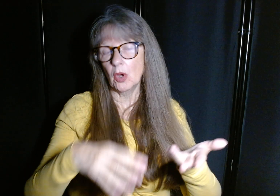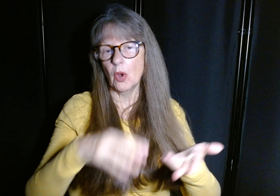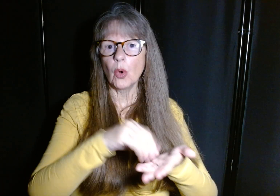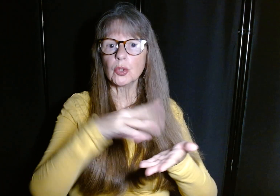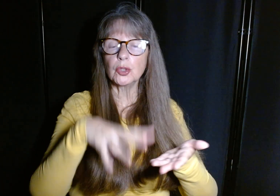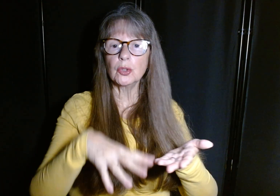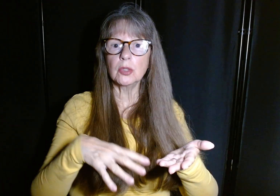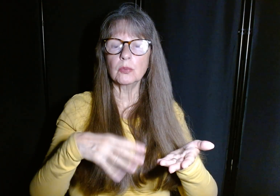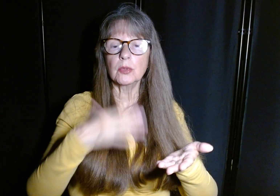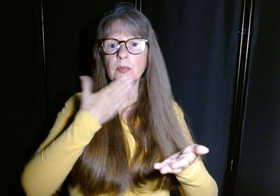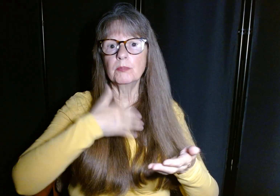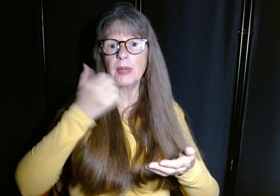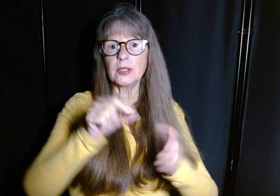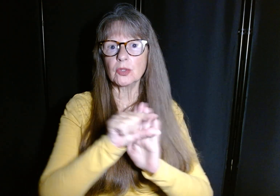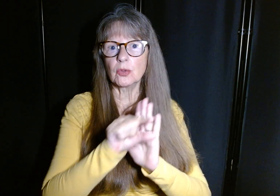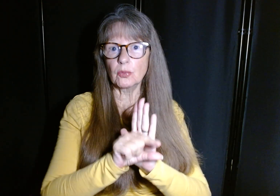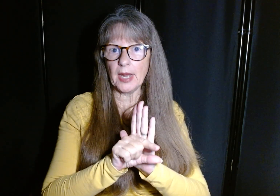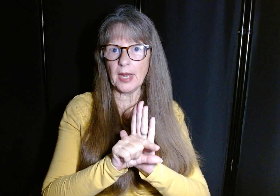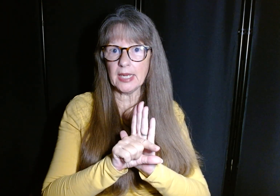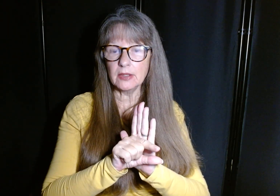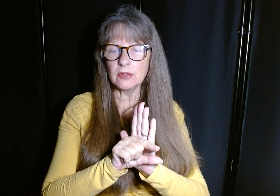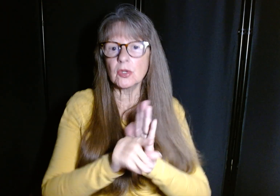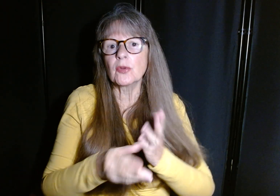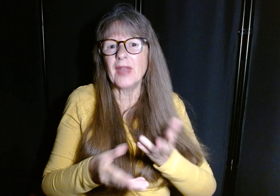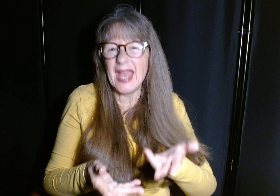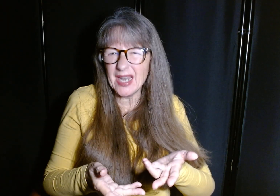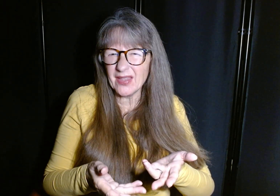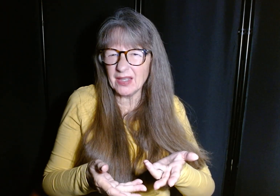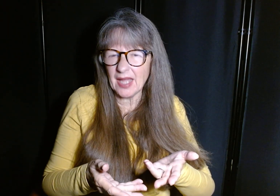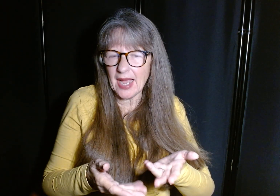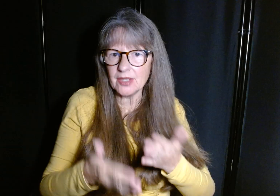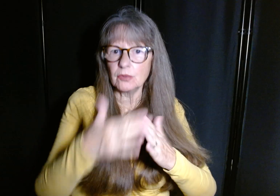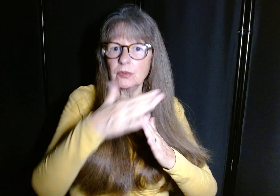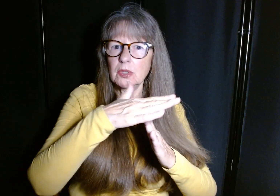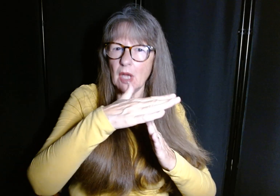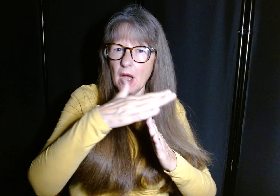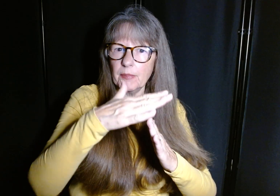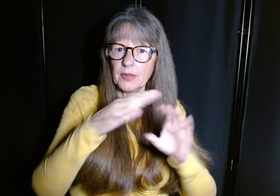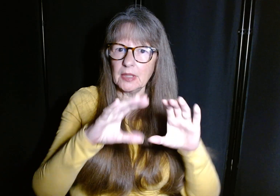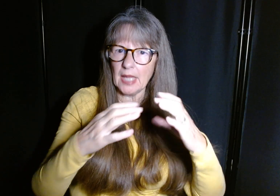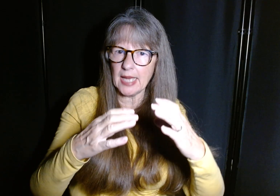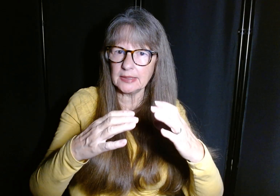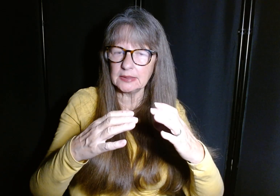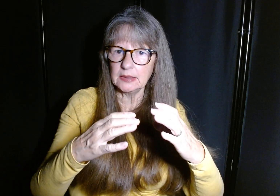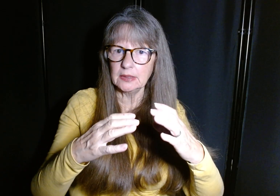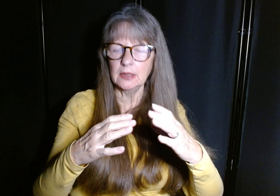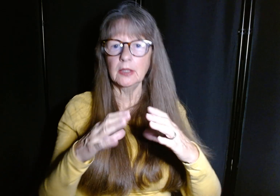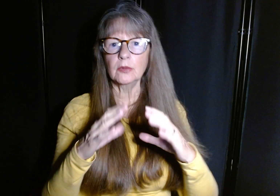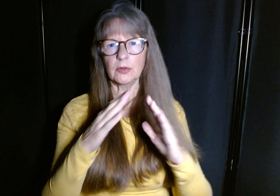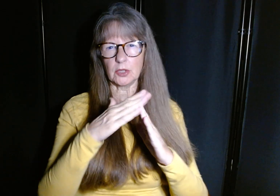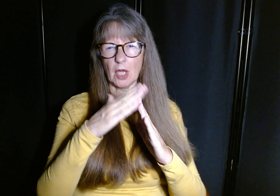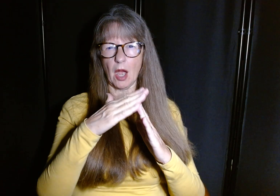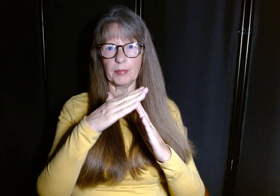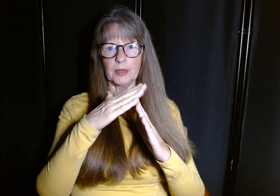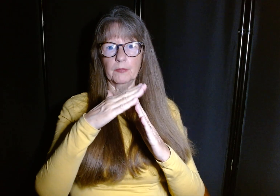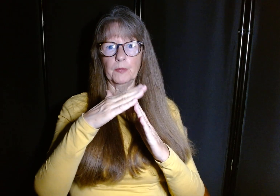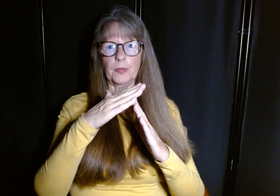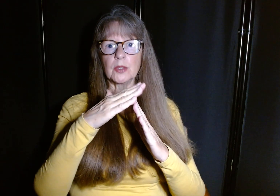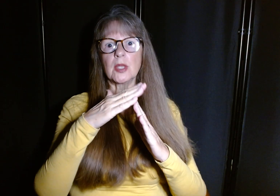or student with best grade. So they're the head of the class, they're at the top of the class, they're at the top. So that's what I